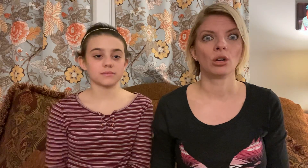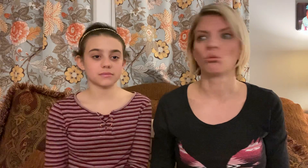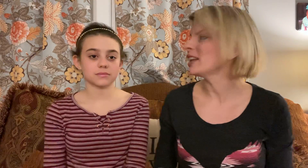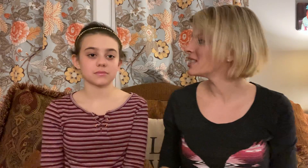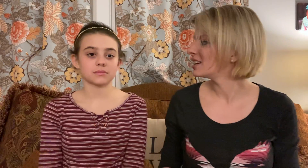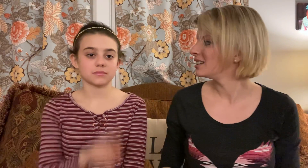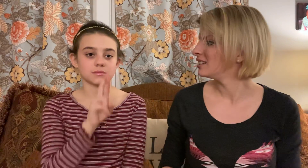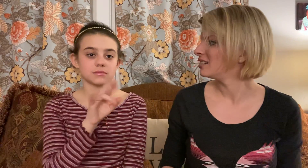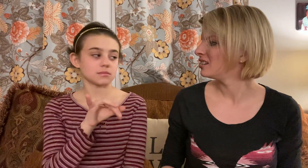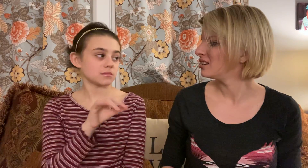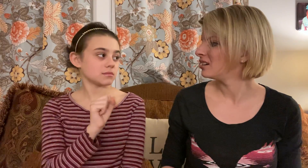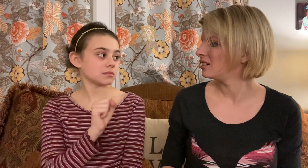What?